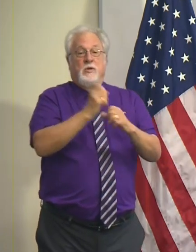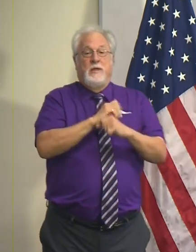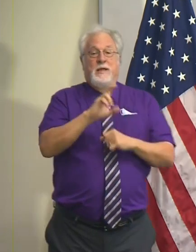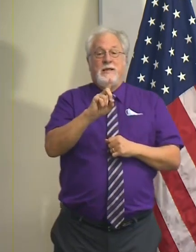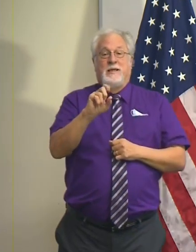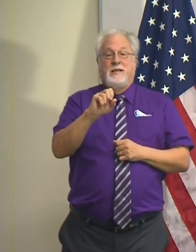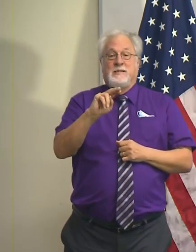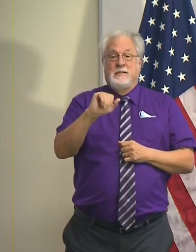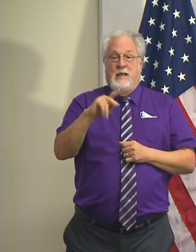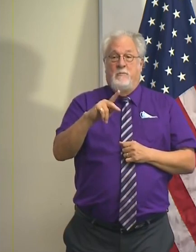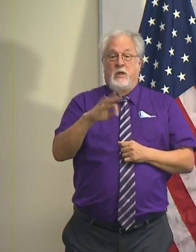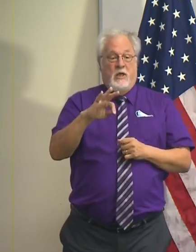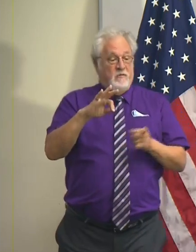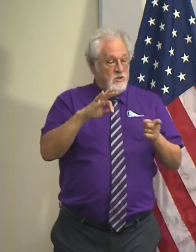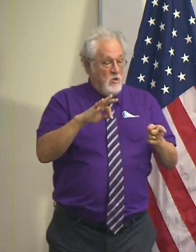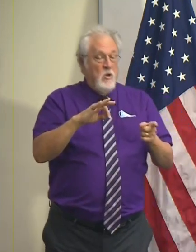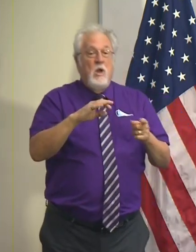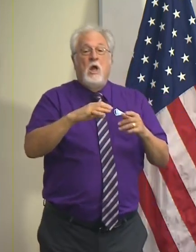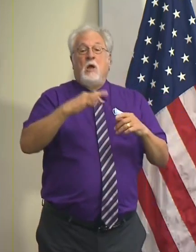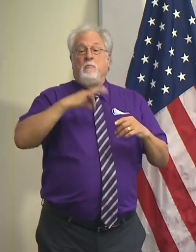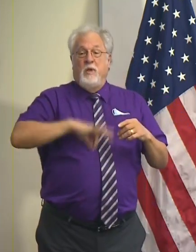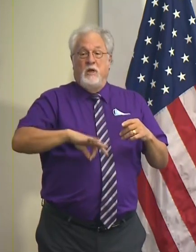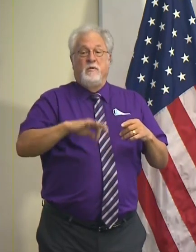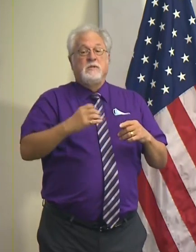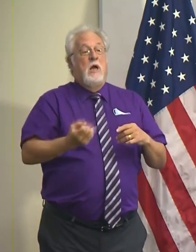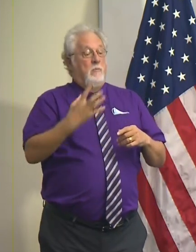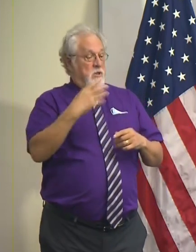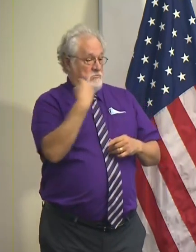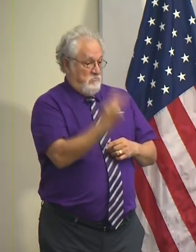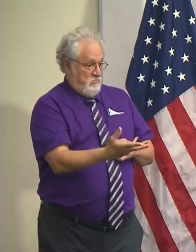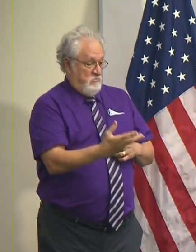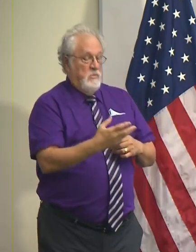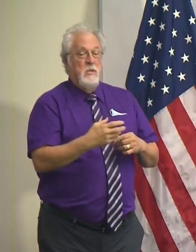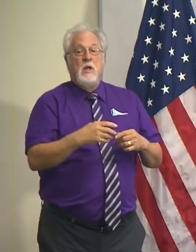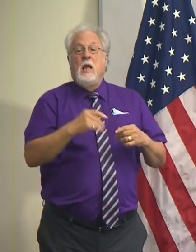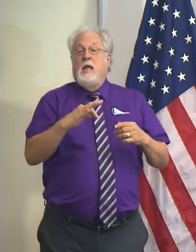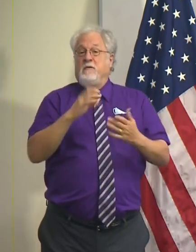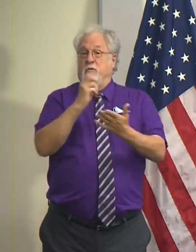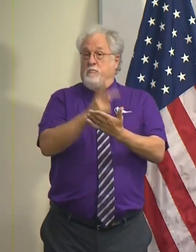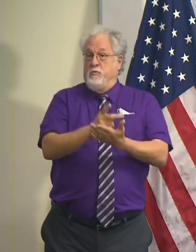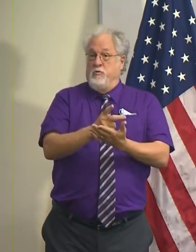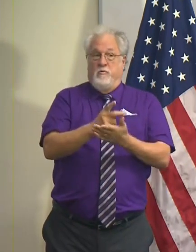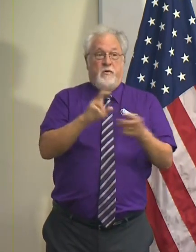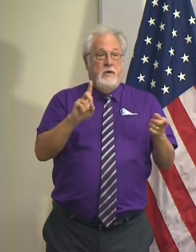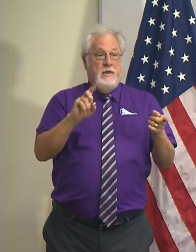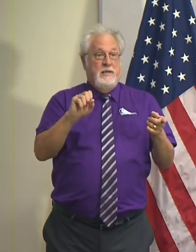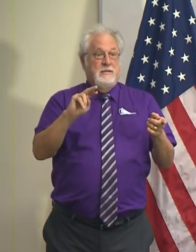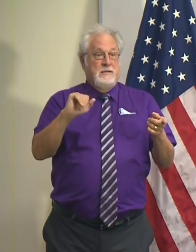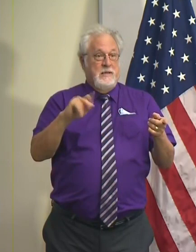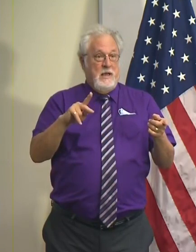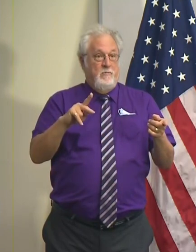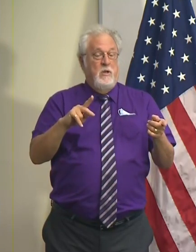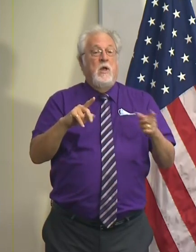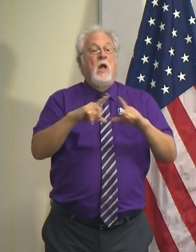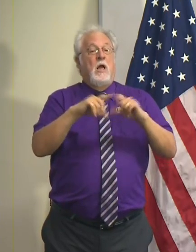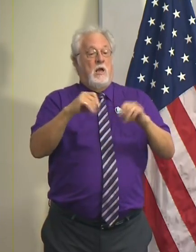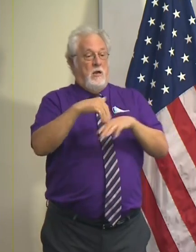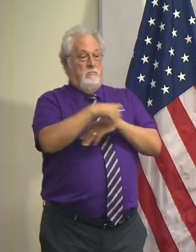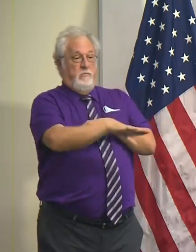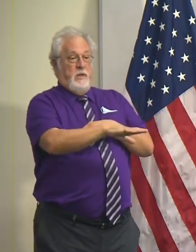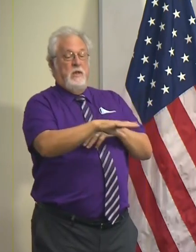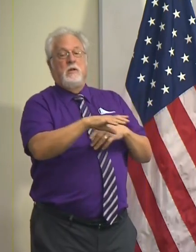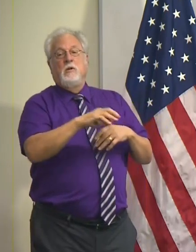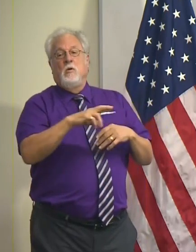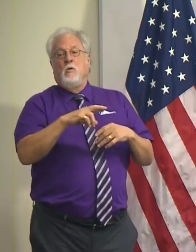DSNAP, and if so, the amount of benefits that they will receive. If approved for DSNAP benefits, the card will be mailed or